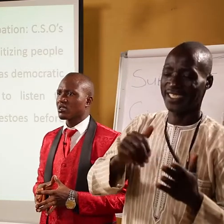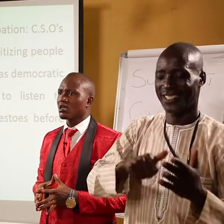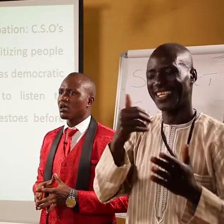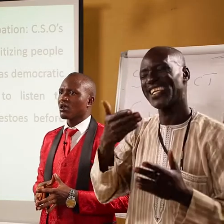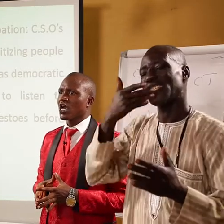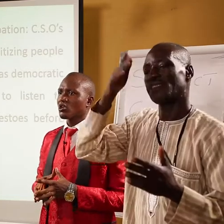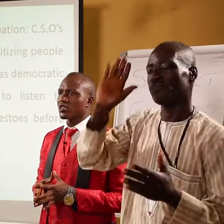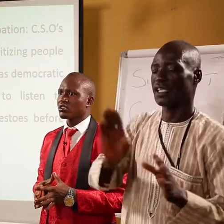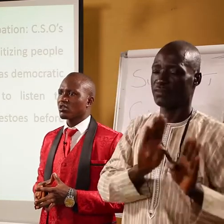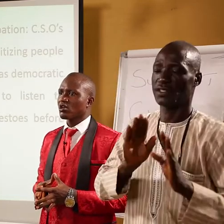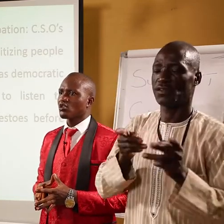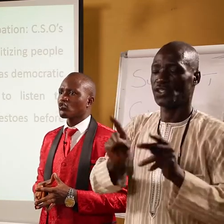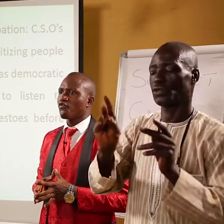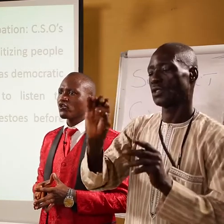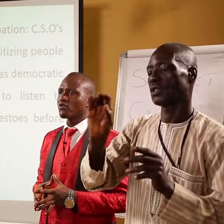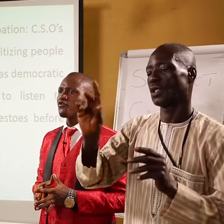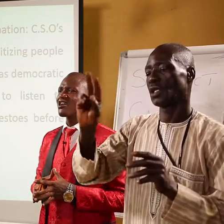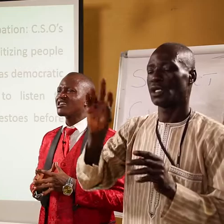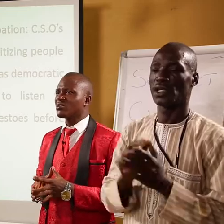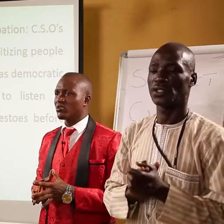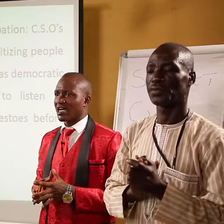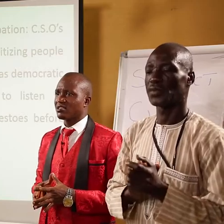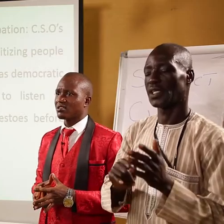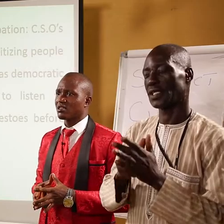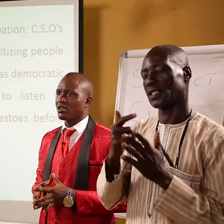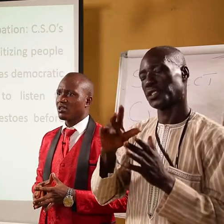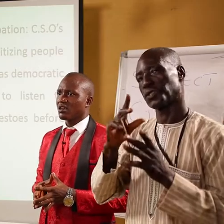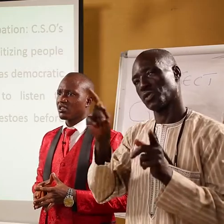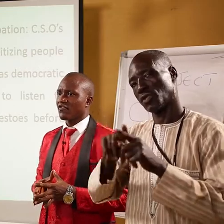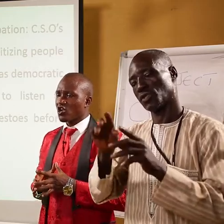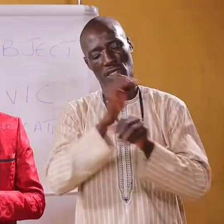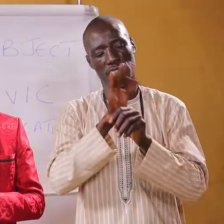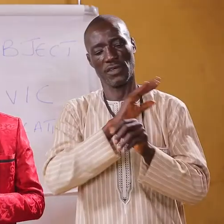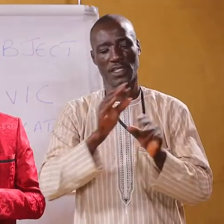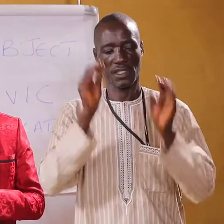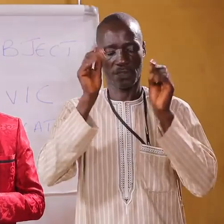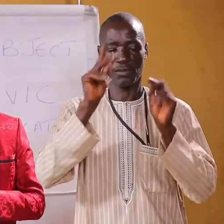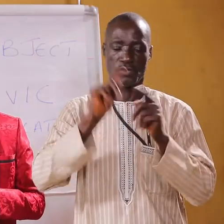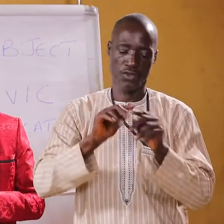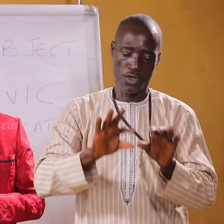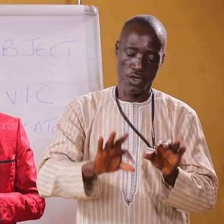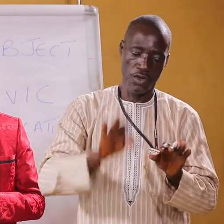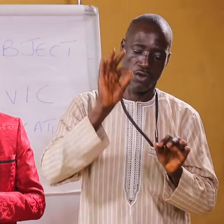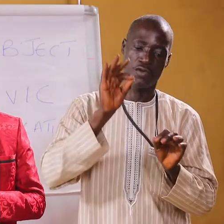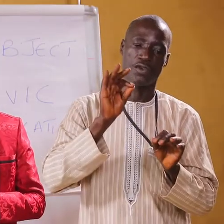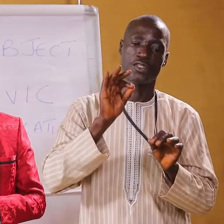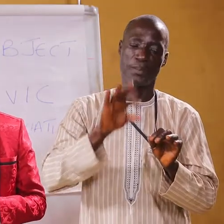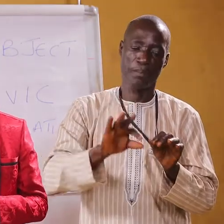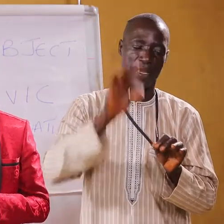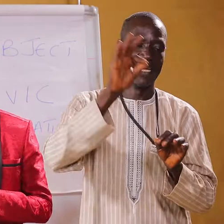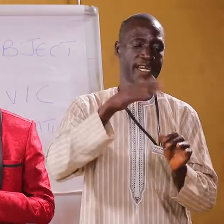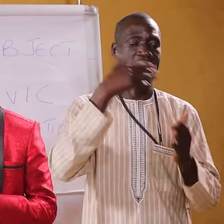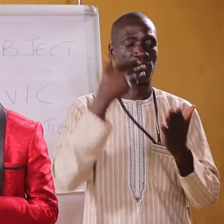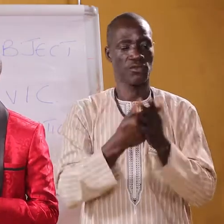encouraged electorates to vote for credible candidates. They've encouraged electorates to listen to